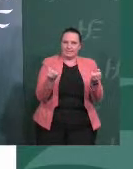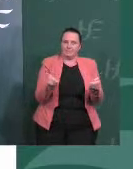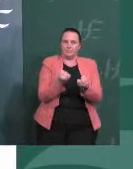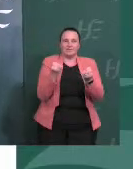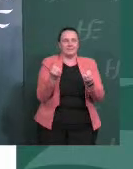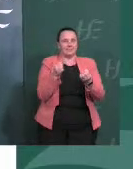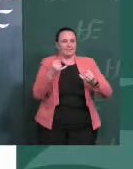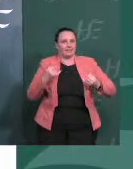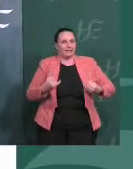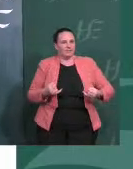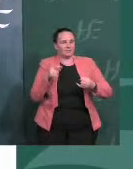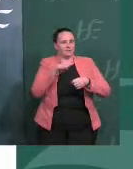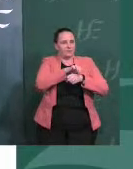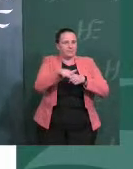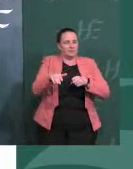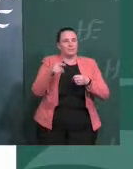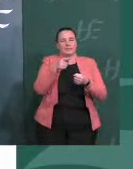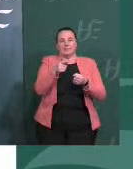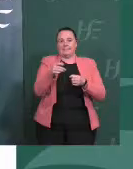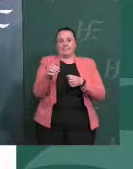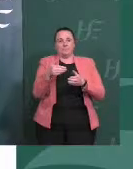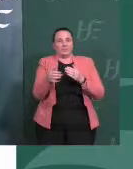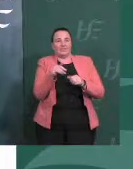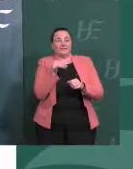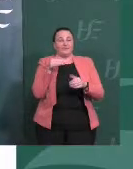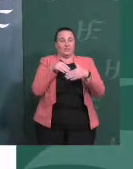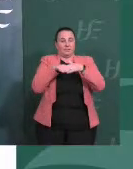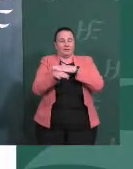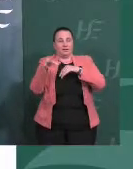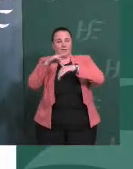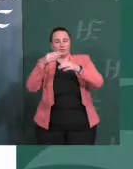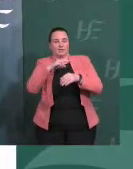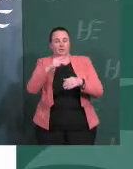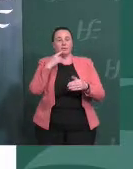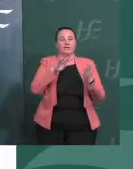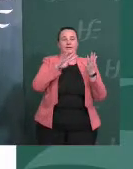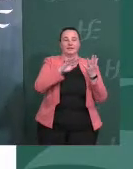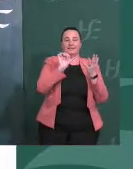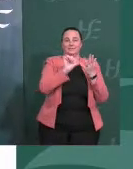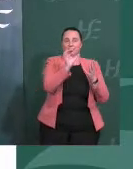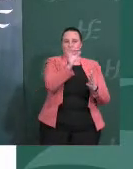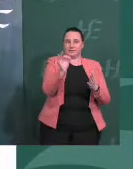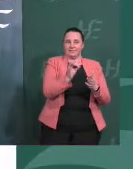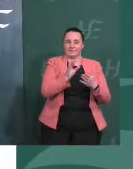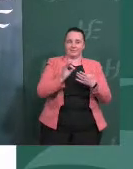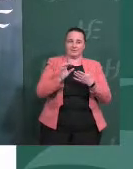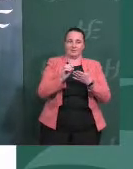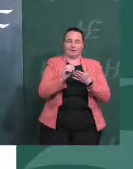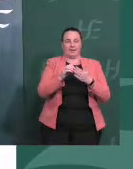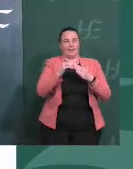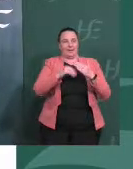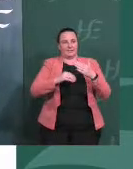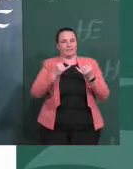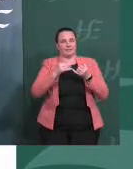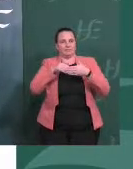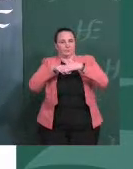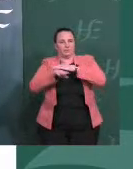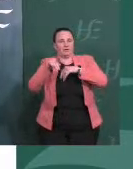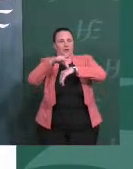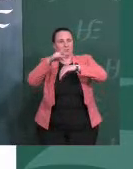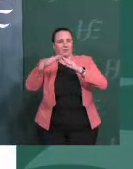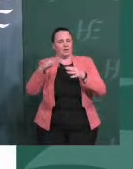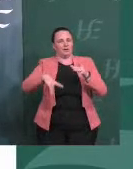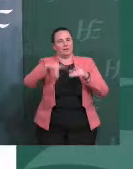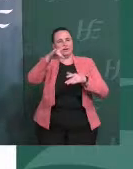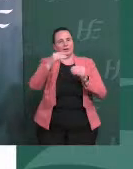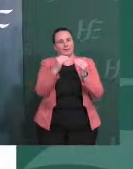illness, regardless whether you need hospitalisation or not. But dose 2s, look at that, 96% almost against hospitalisation. That is a remarkable high level of protection